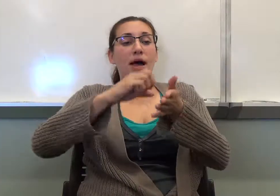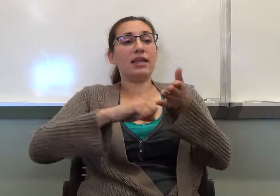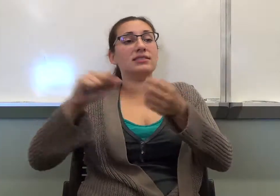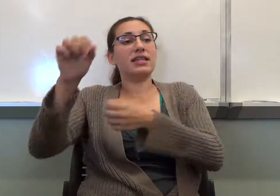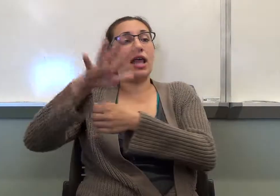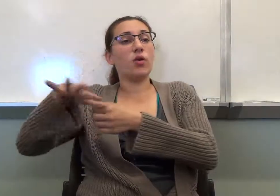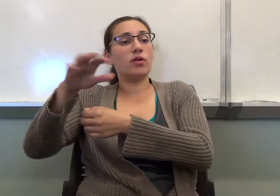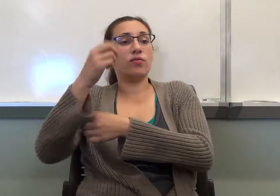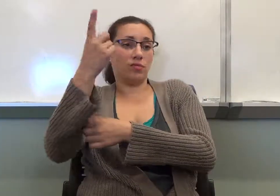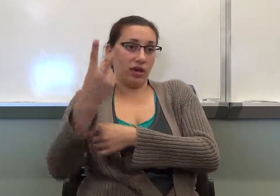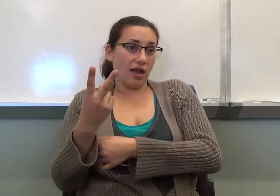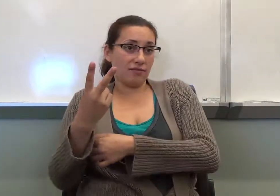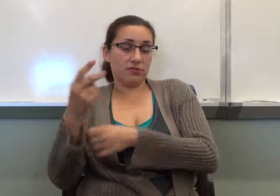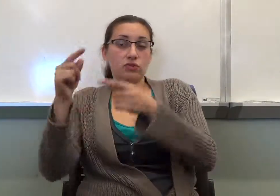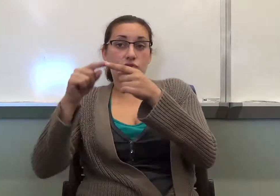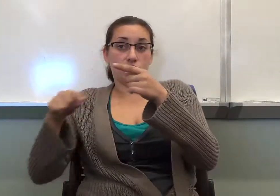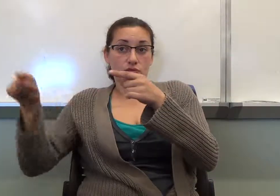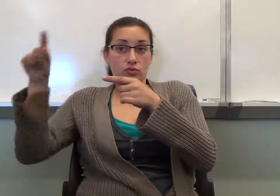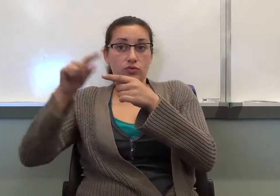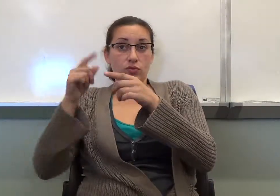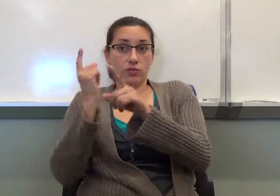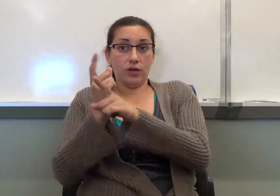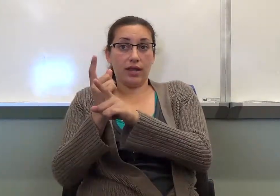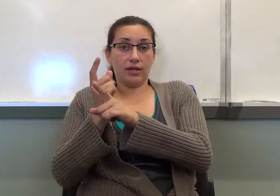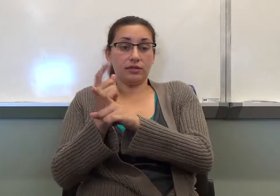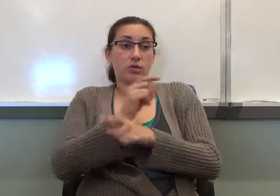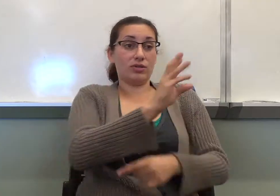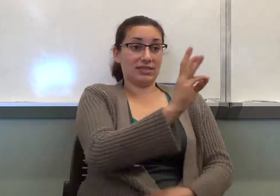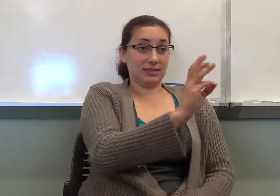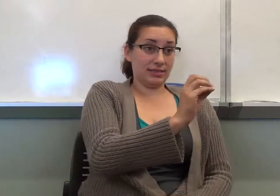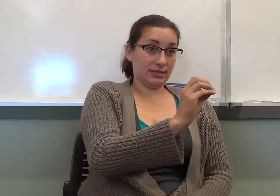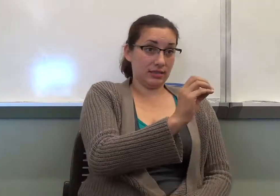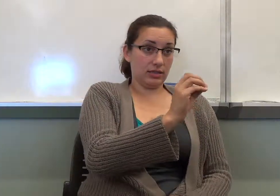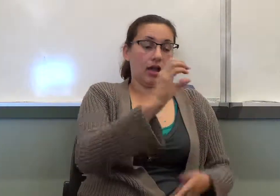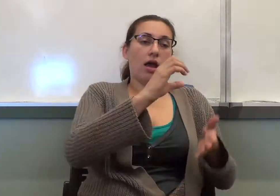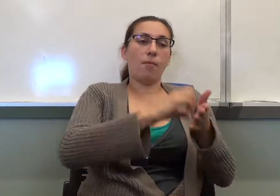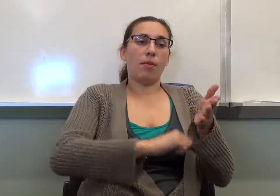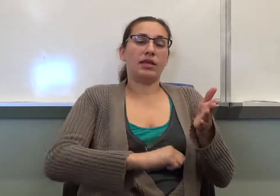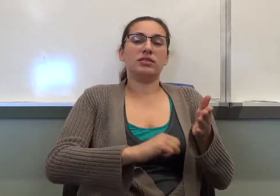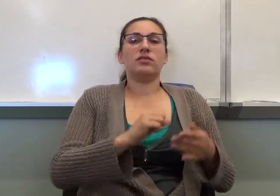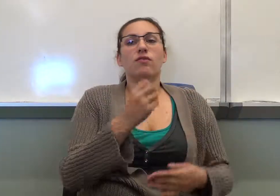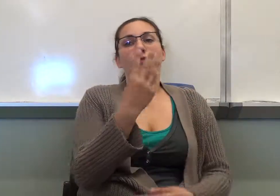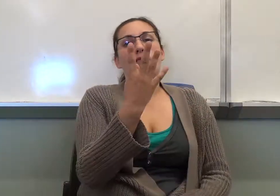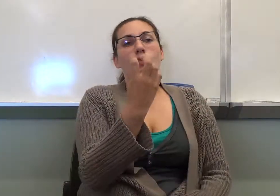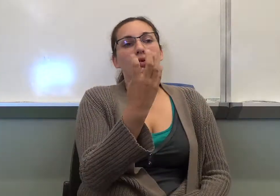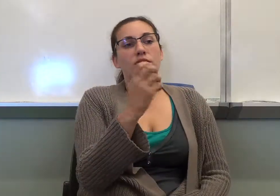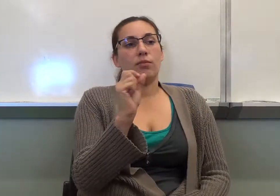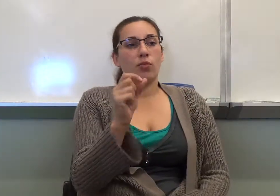1/2 the area of the circle is 60 minus 14.13.